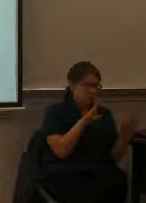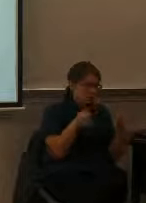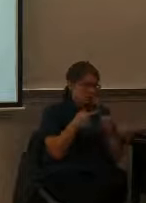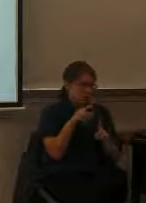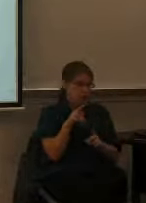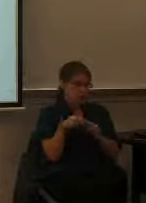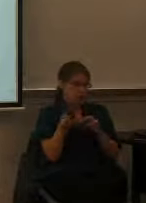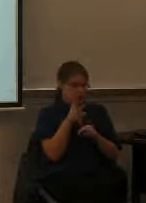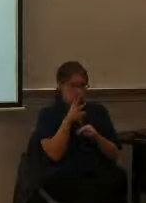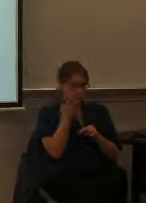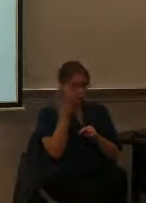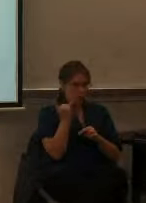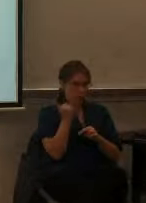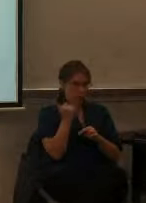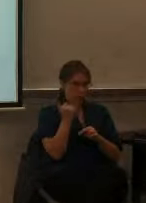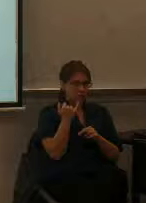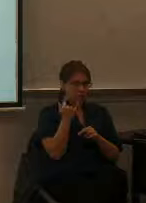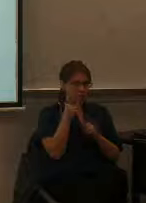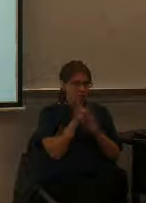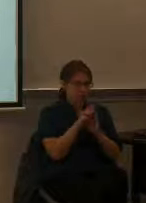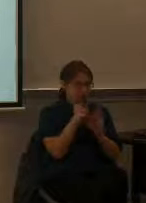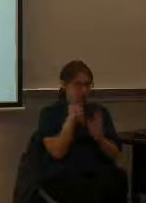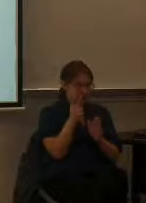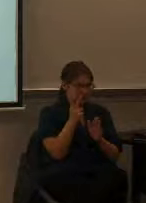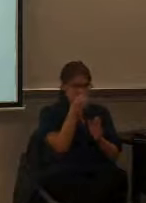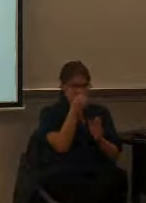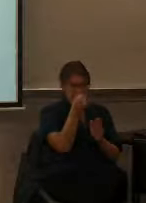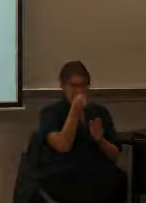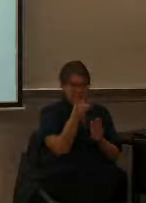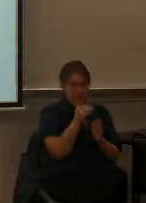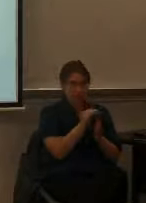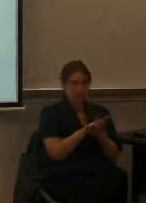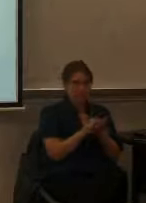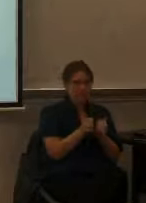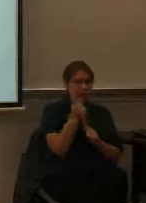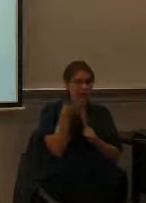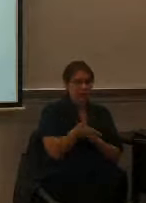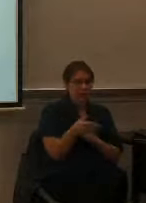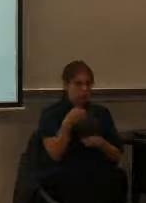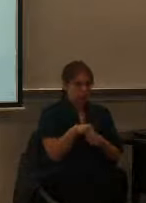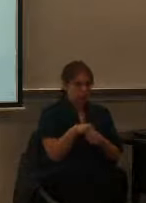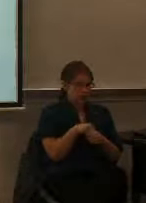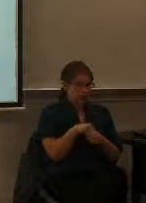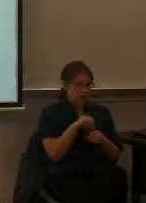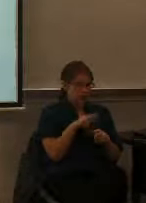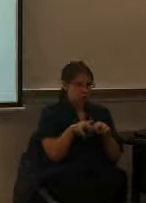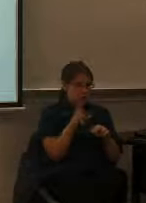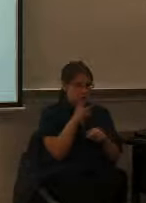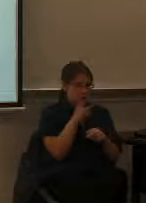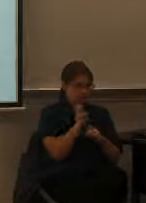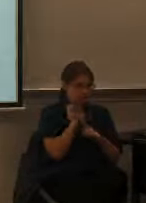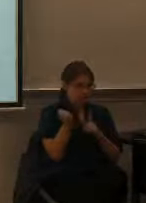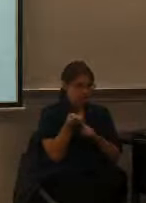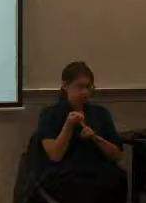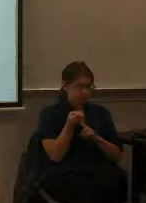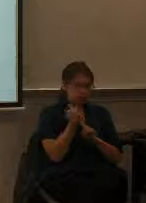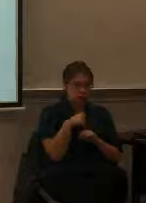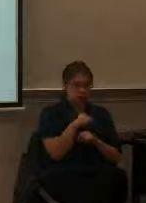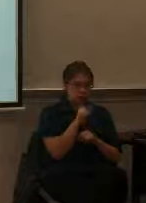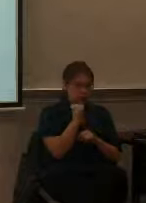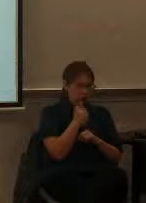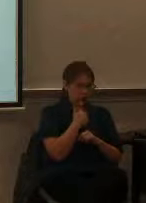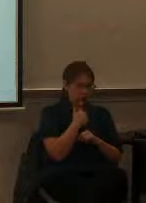be? So for example, we see, like, I don't know, cleaner fish in marine communities. We don't